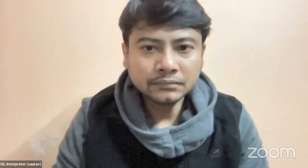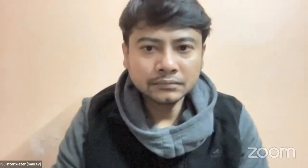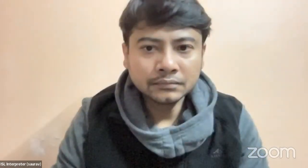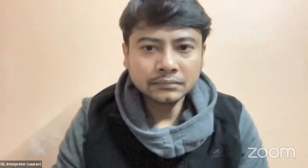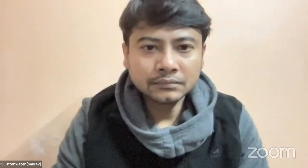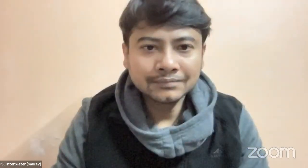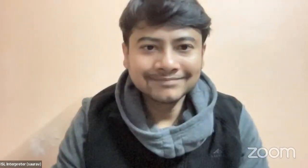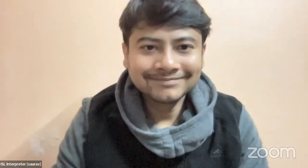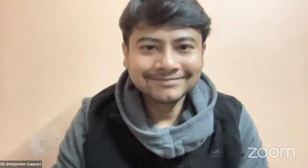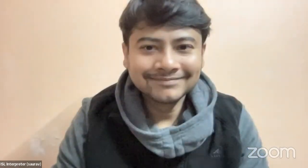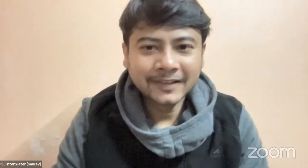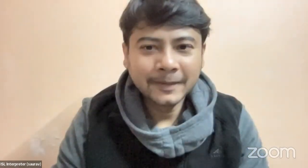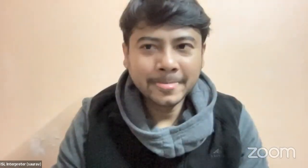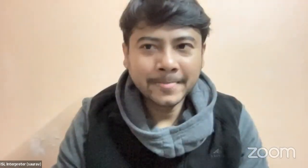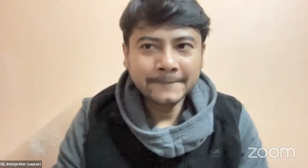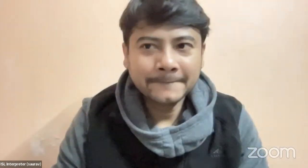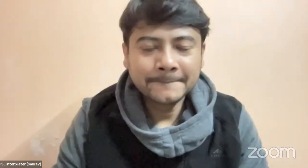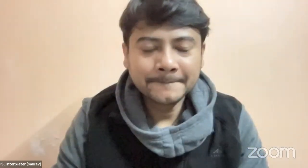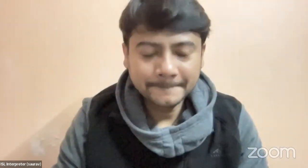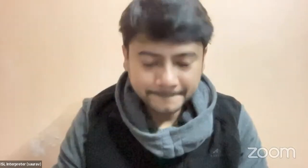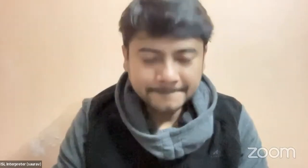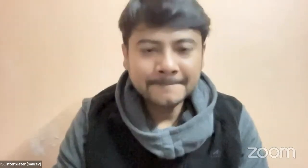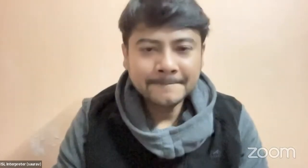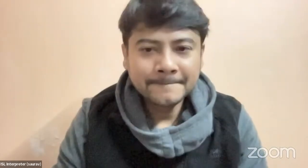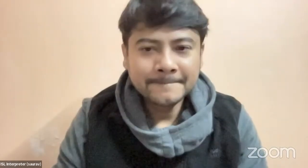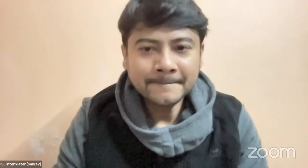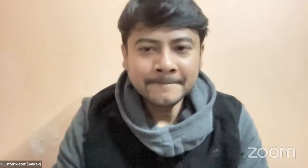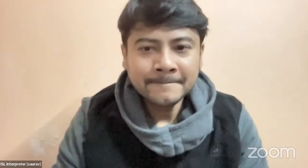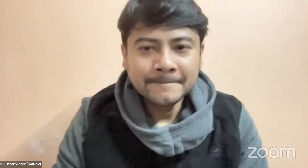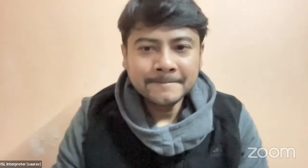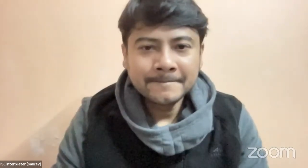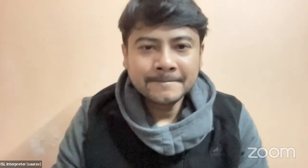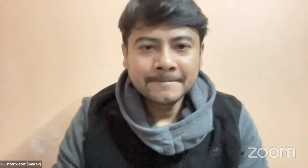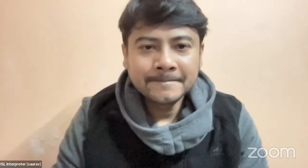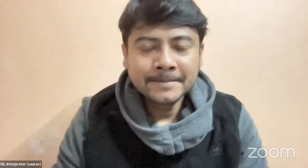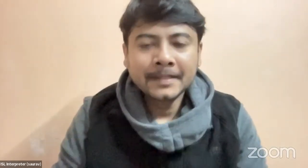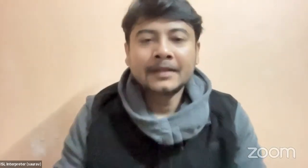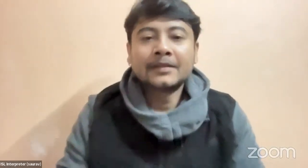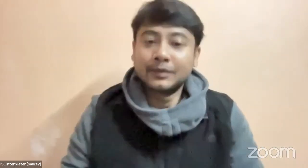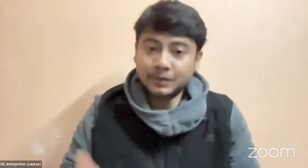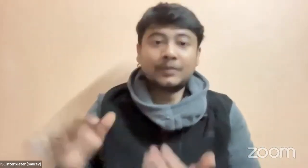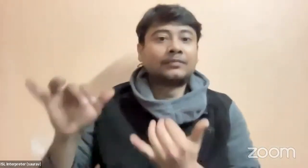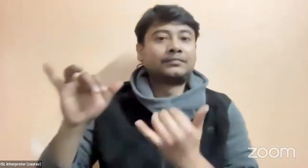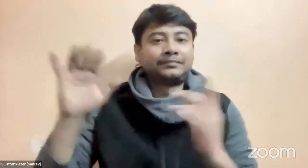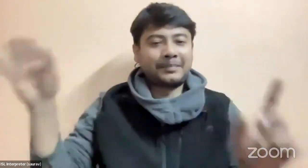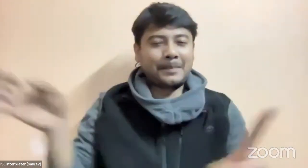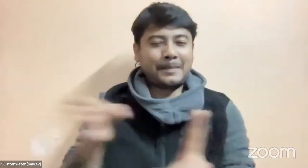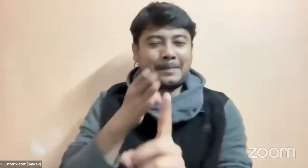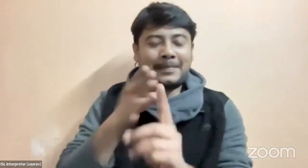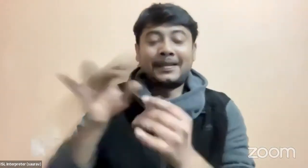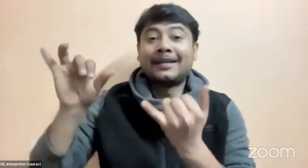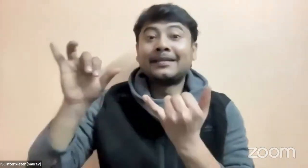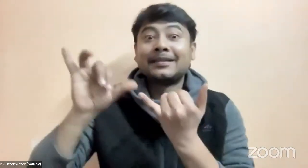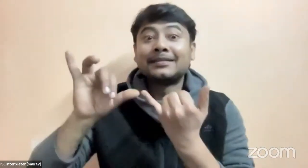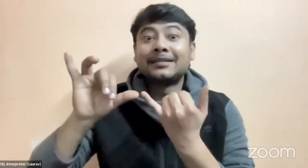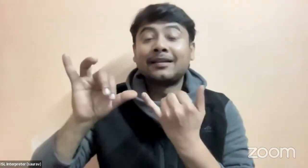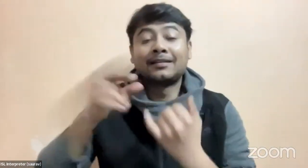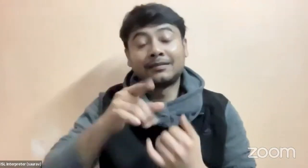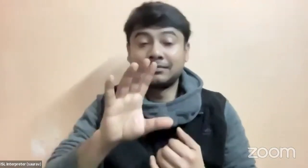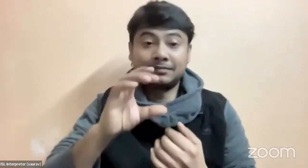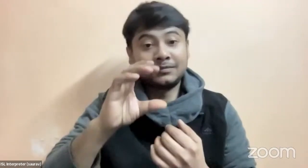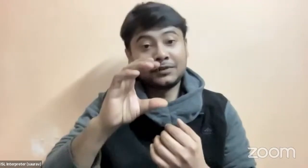So like this, Lord Krishna, on the order of Lord Krishna, Narada Muni went everywhere